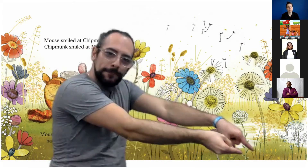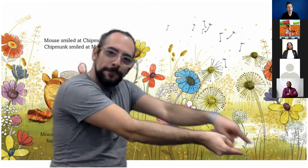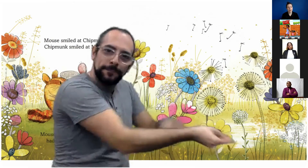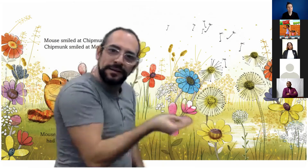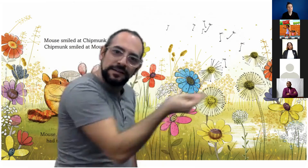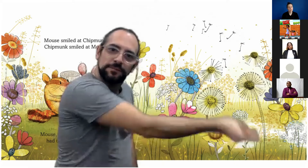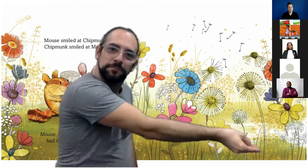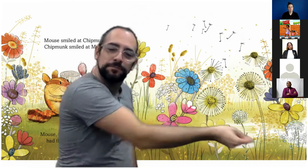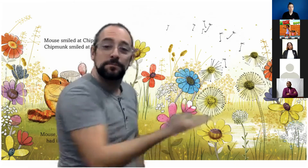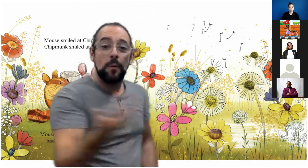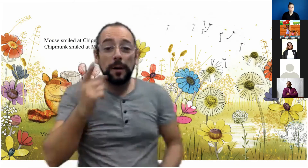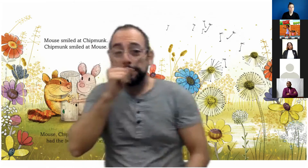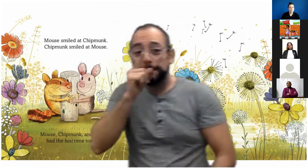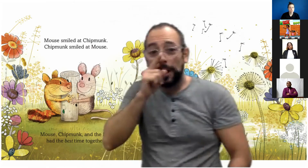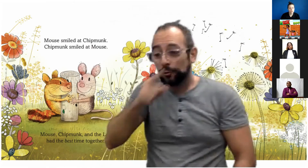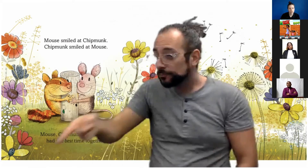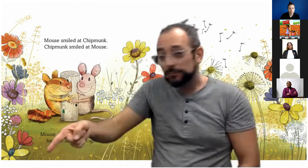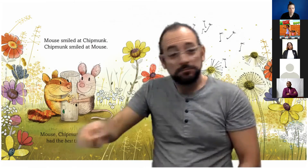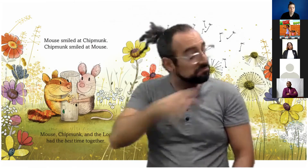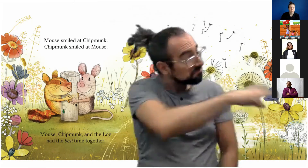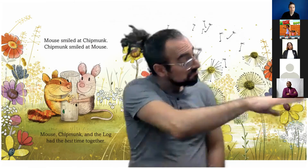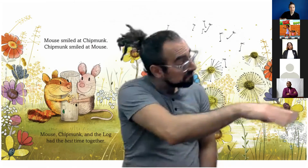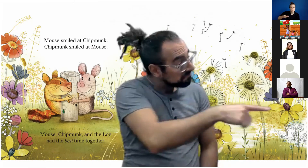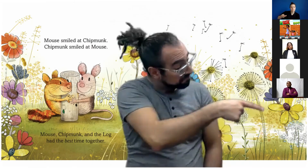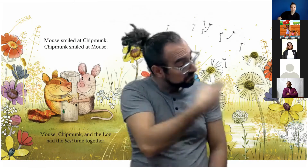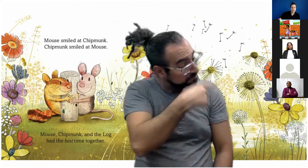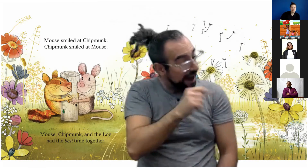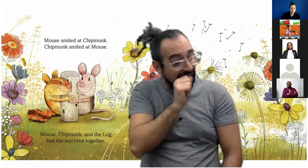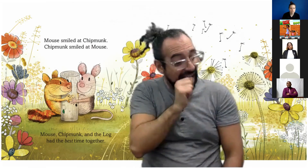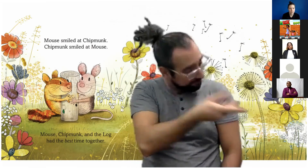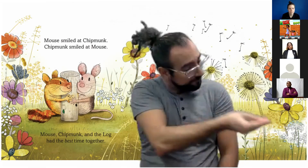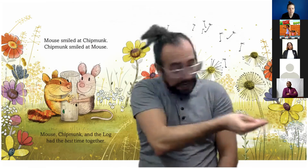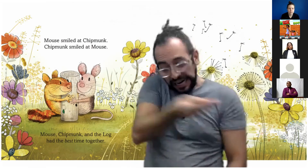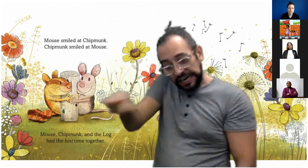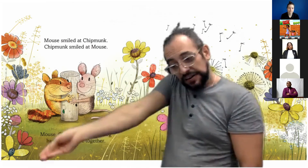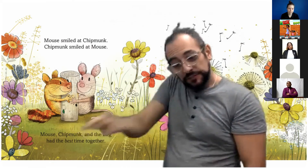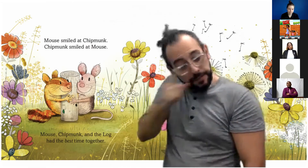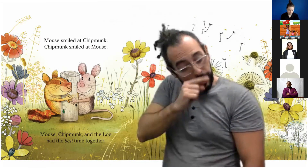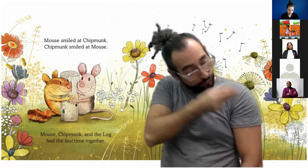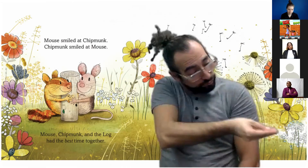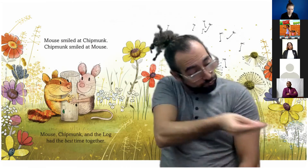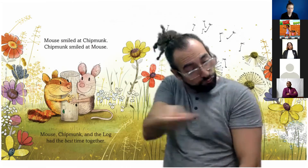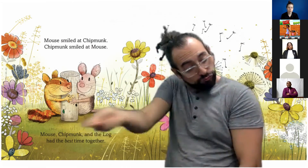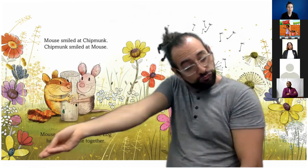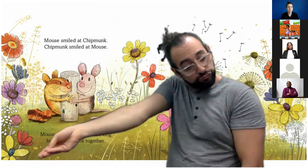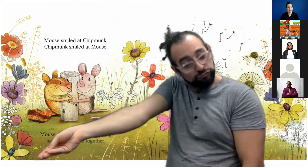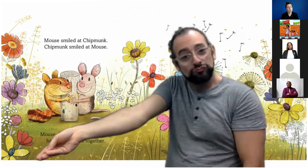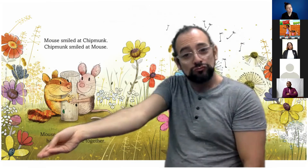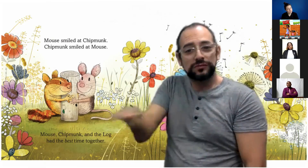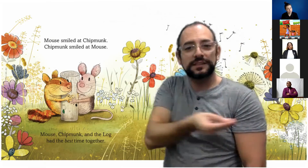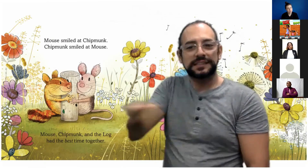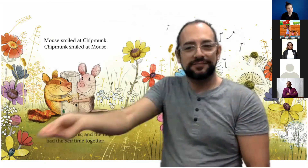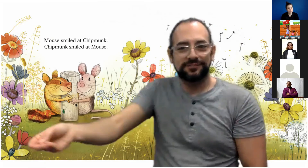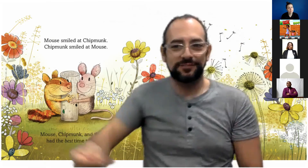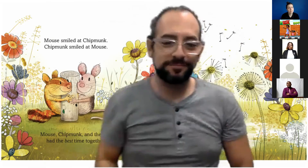Or you could have, if someone's younger than you, you're talking about a small kid, that it goes down toward them. Or you could say,